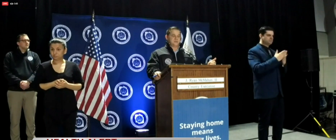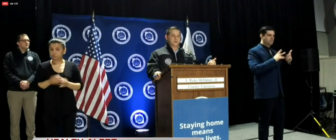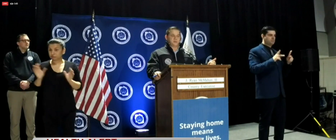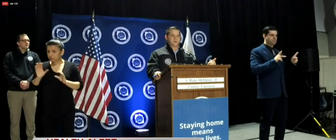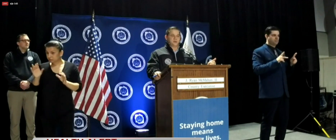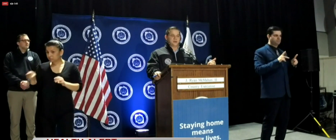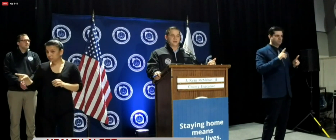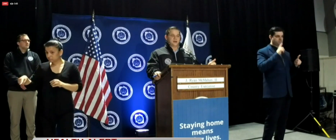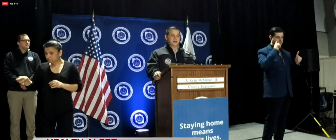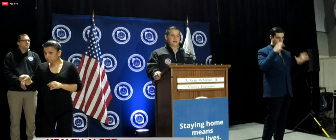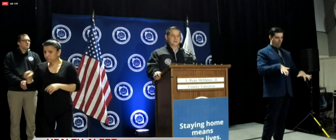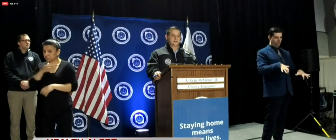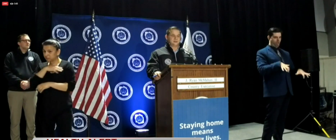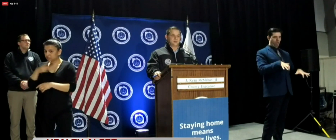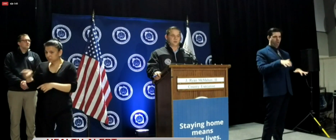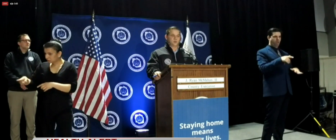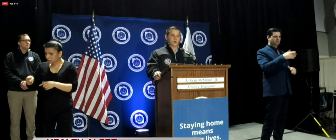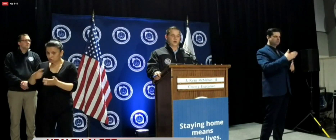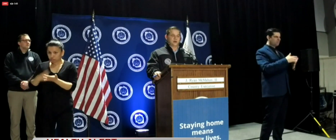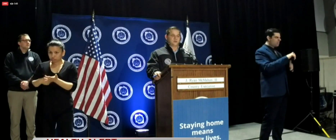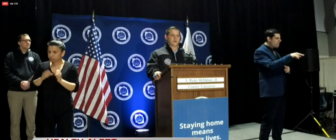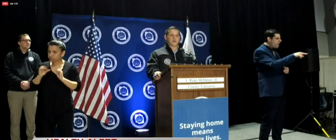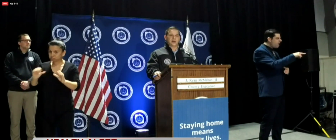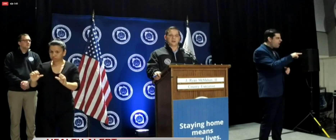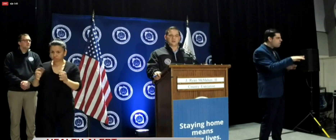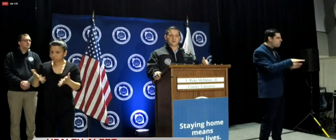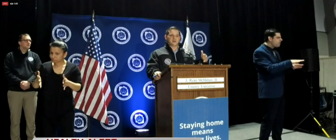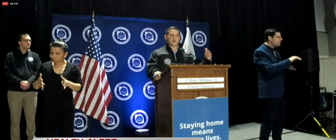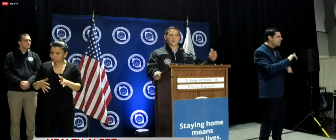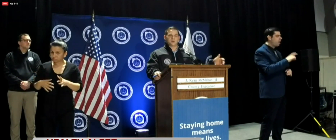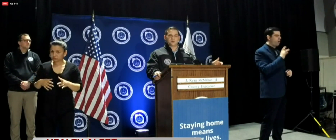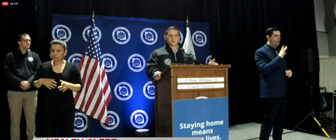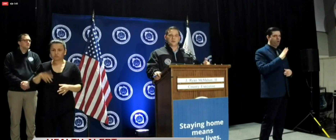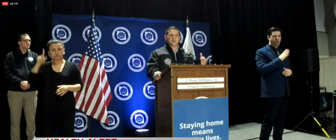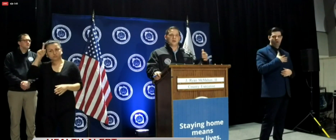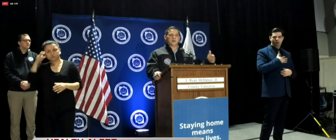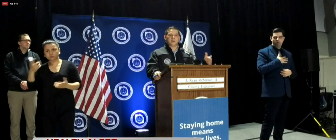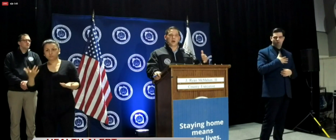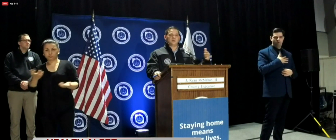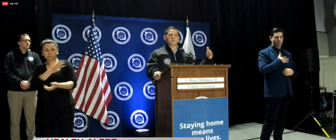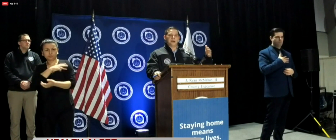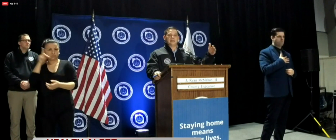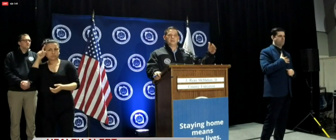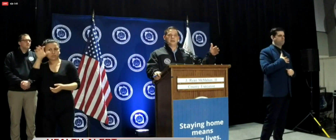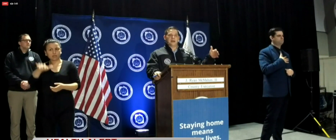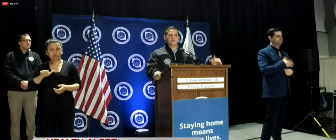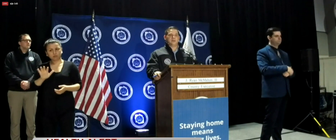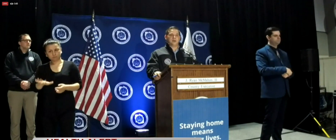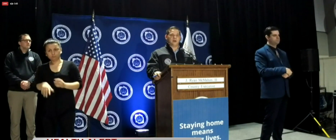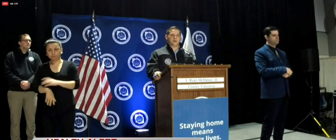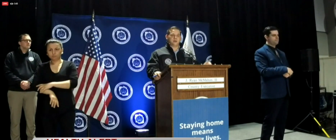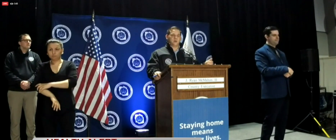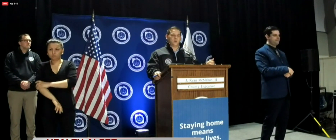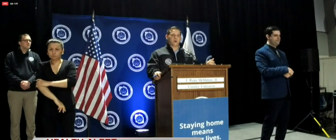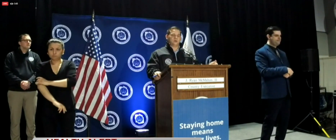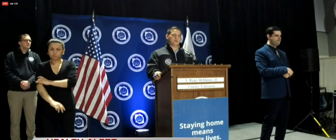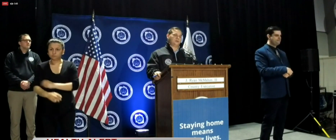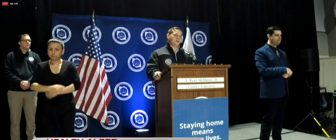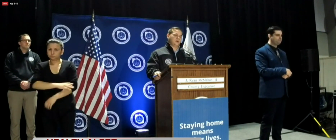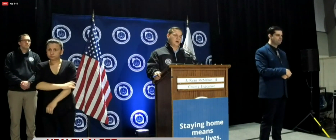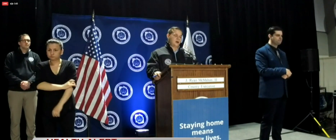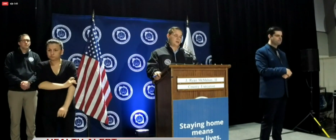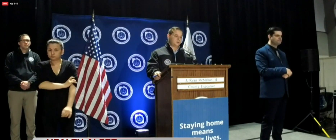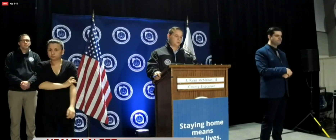we had people who work on the frontline stores alarmed by the behavior there, and they're the